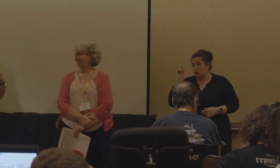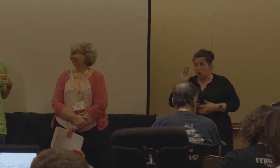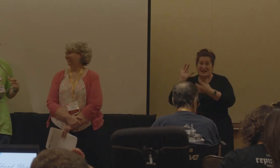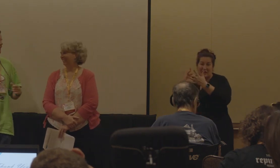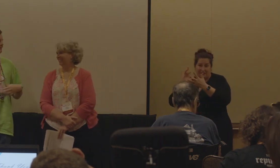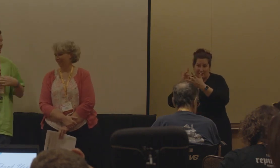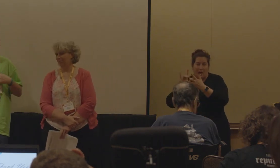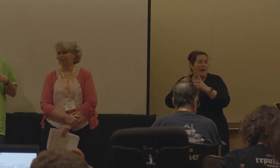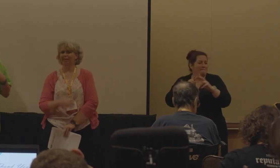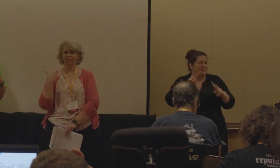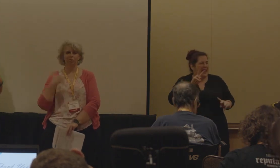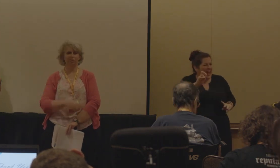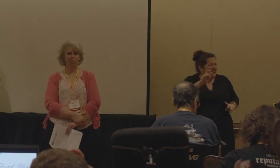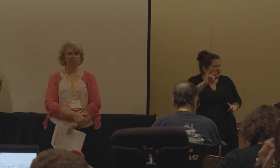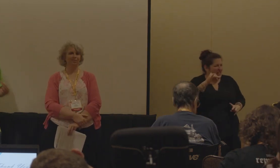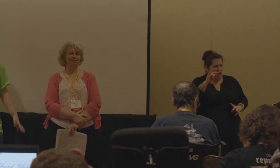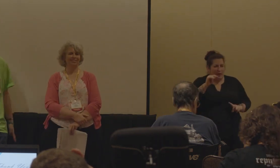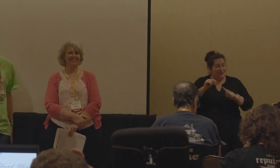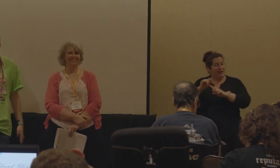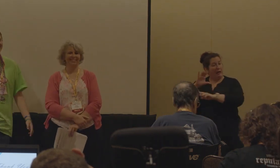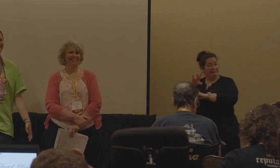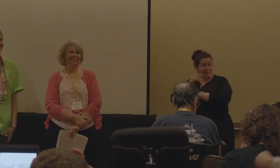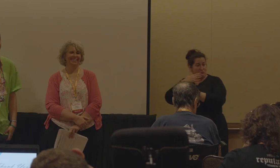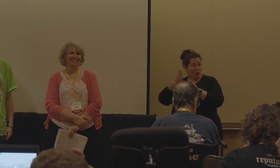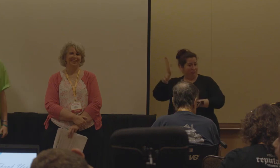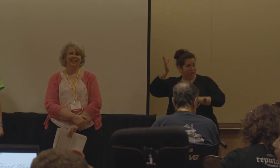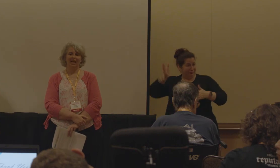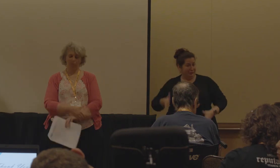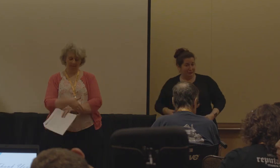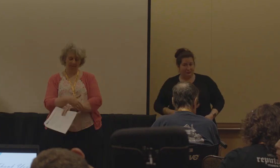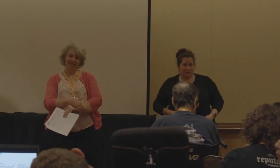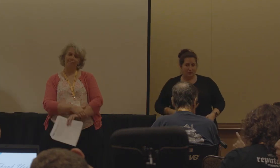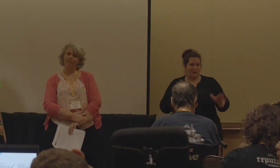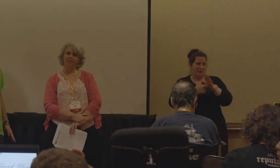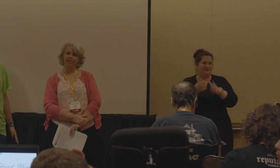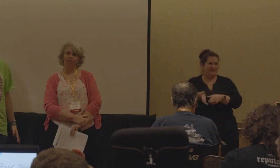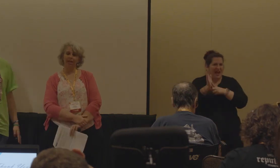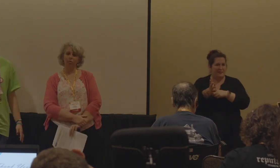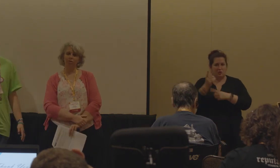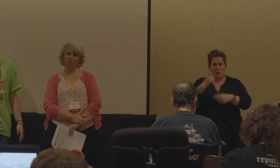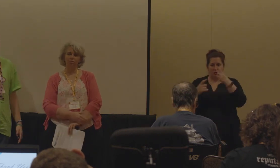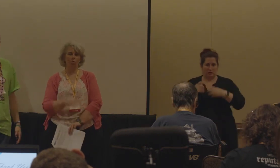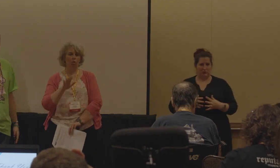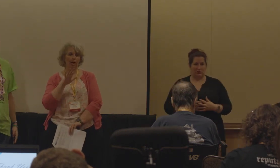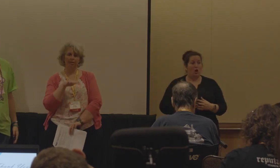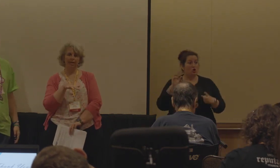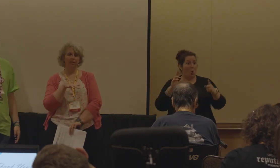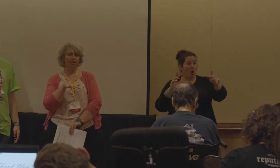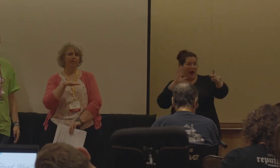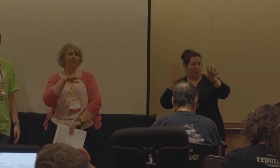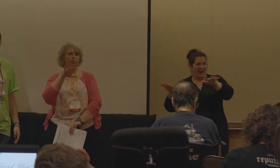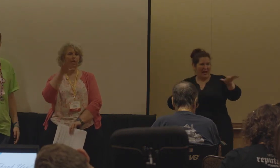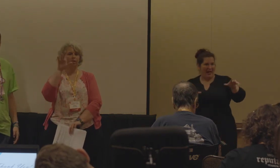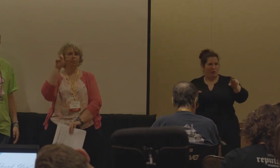and be vigilant. That's right. Cayman's a good spokesman, isn't he? We've got about 5 minutes. Any other last questions? Or I'll be